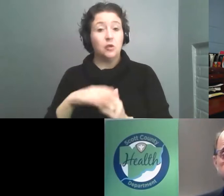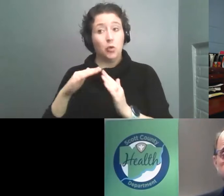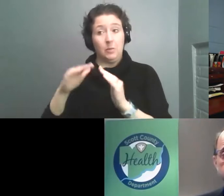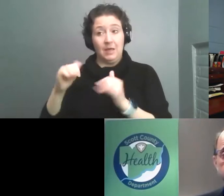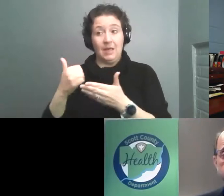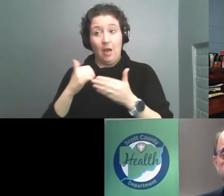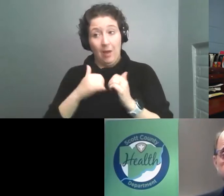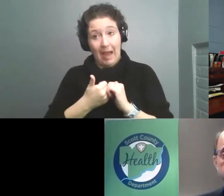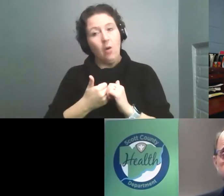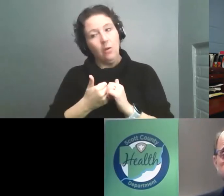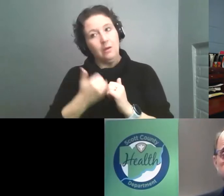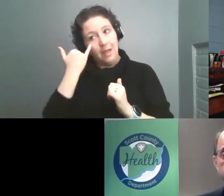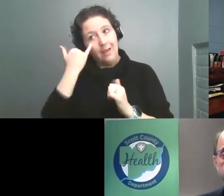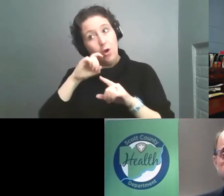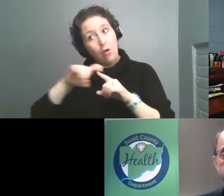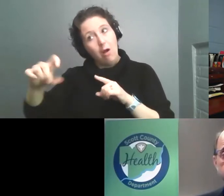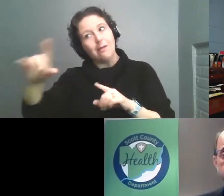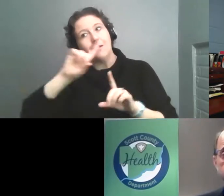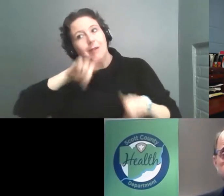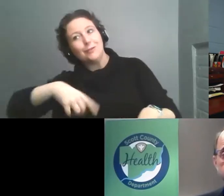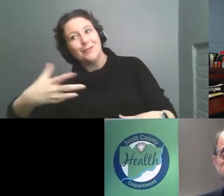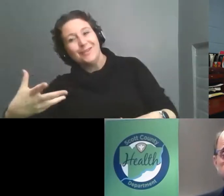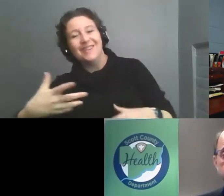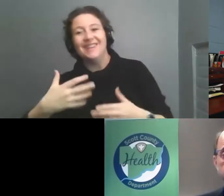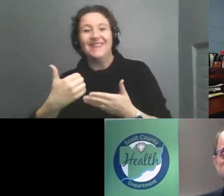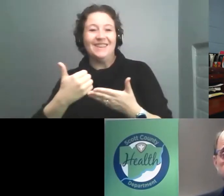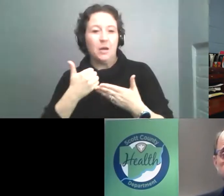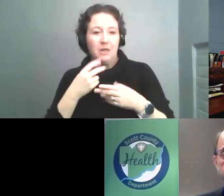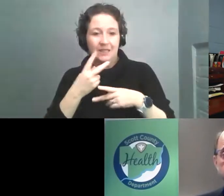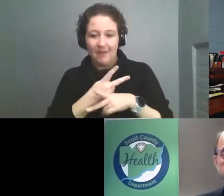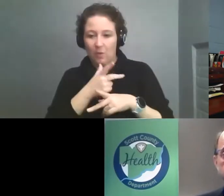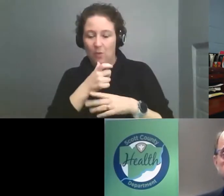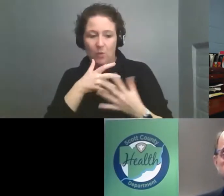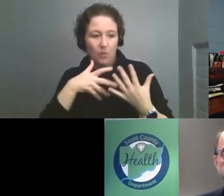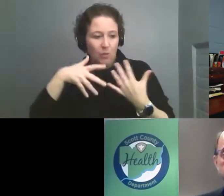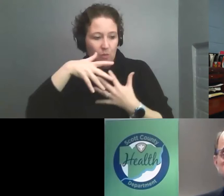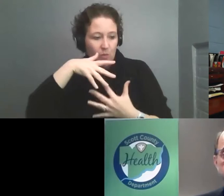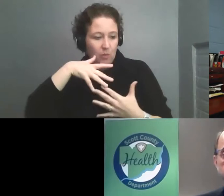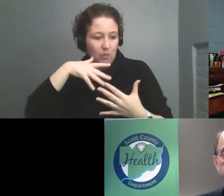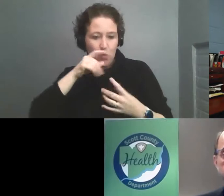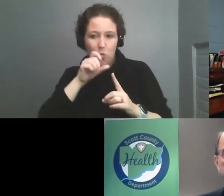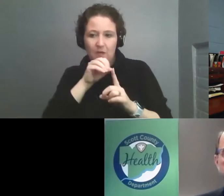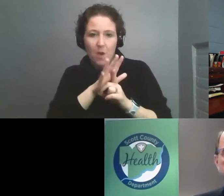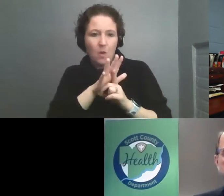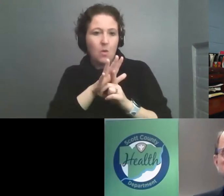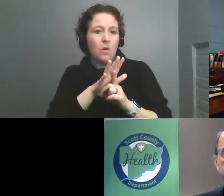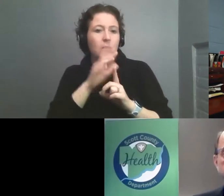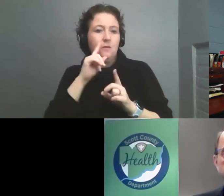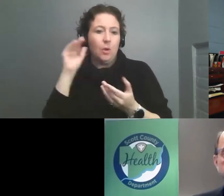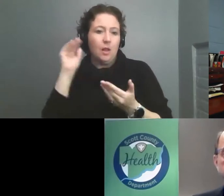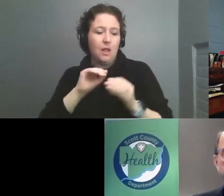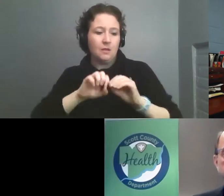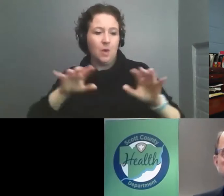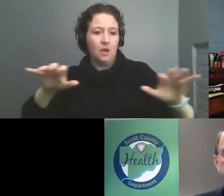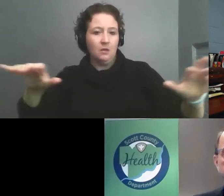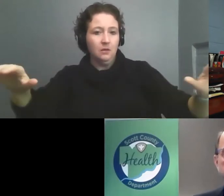by, again, answering the phone and helping us to figure out who the close contacts might be that are exposed to try to limit the spread of the